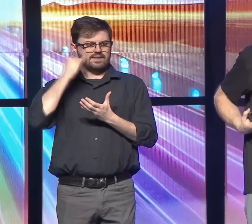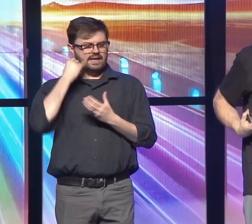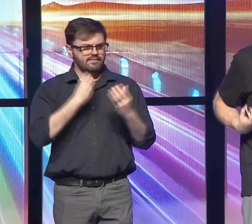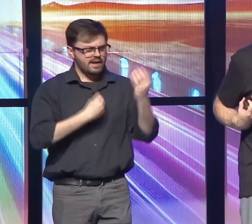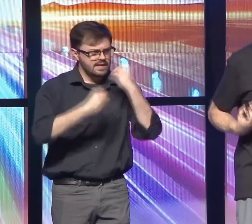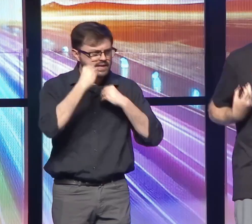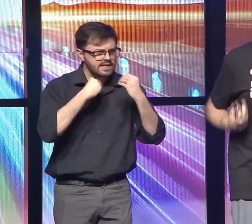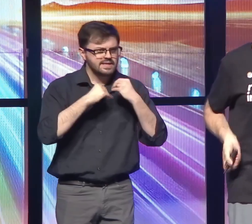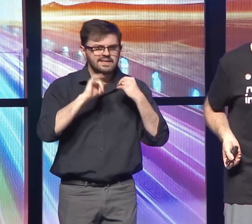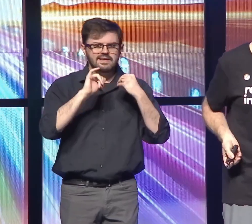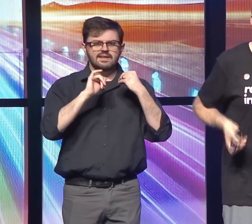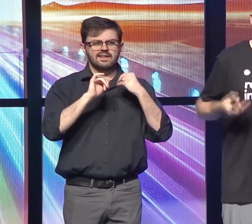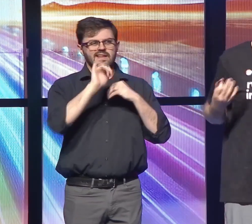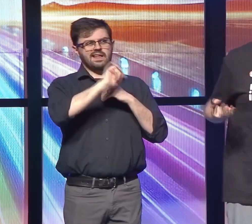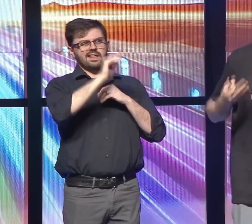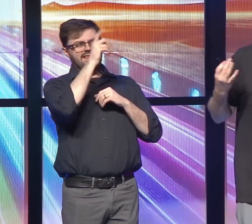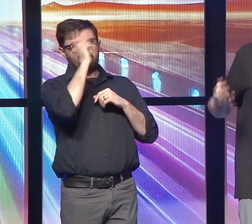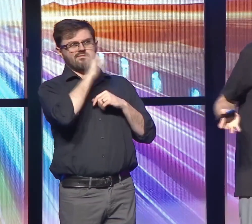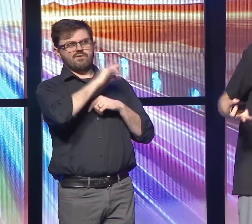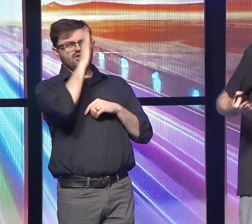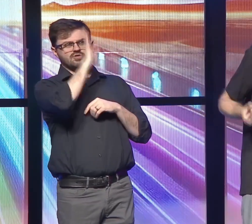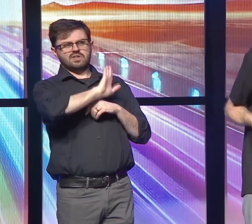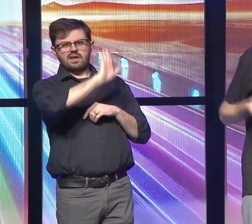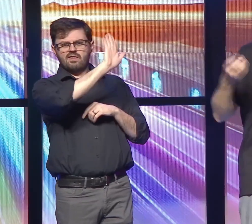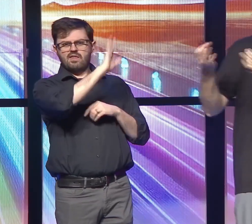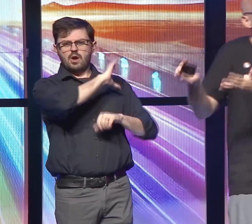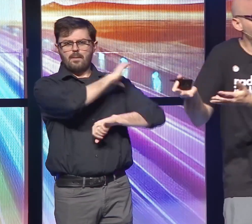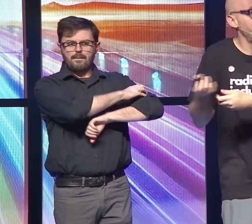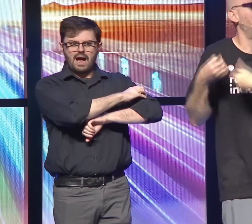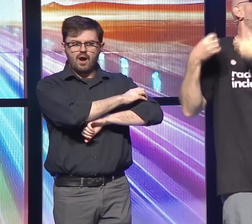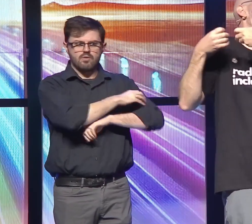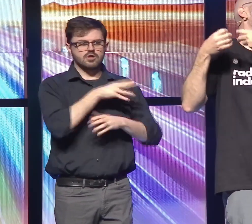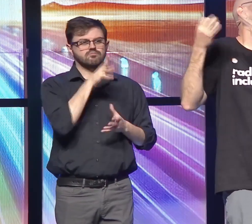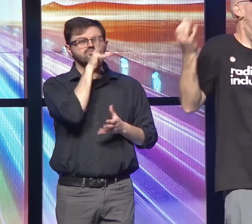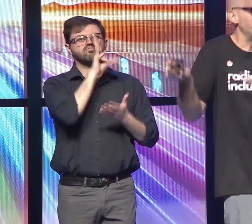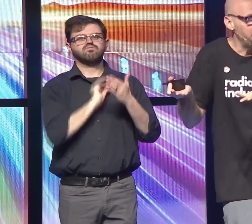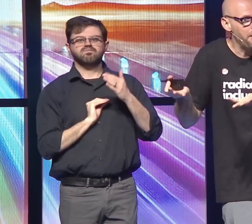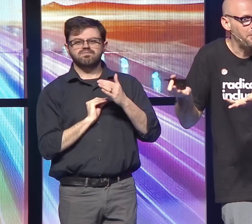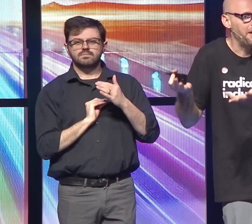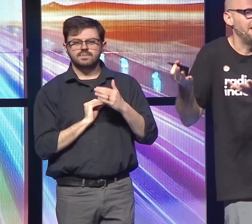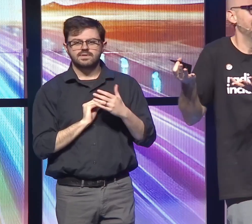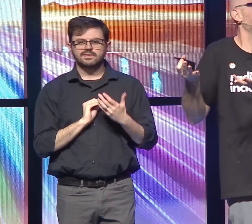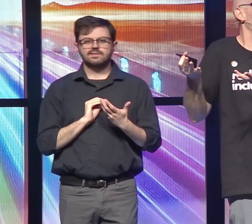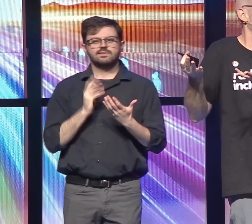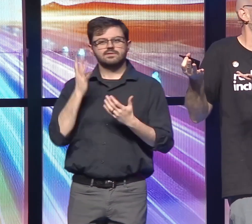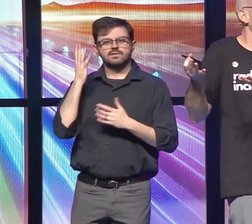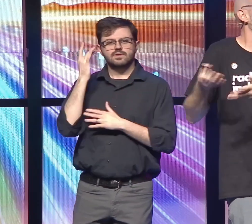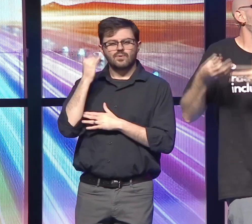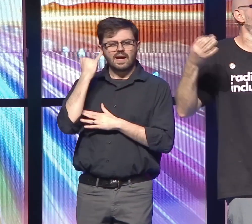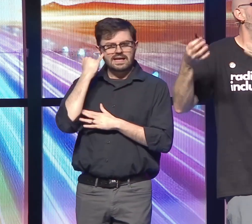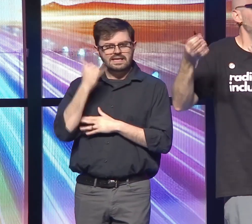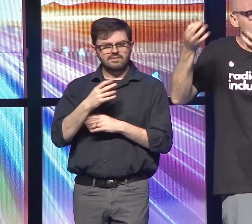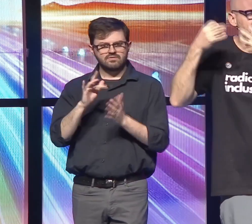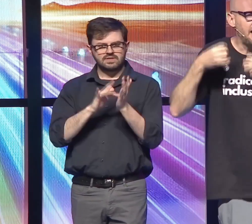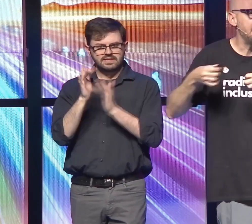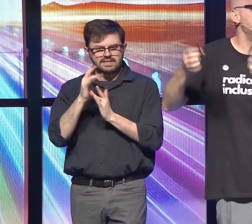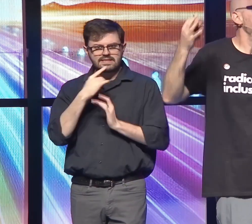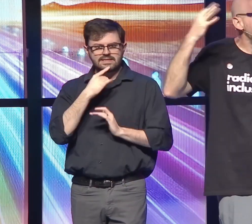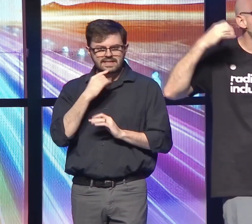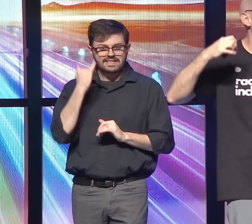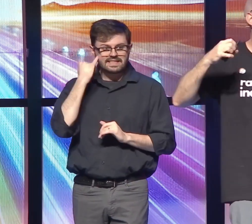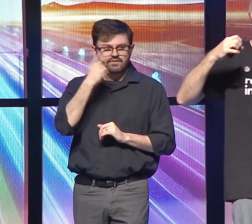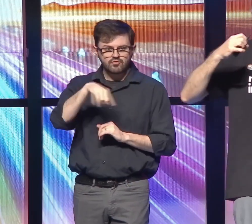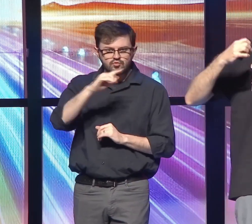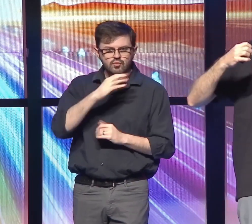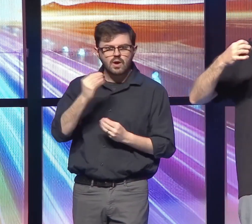that God into your life. Hence why when Jesus says, if you eat my flesh and drink my blood, right? That there's this